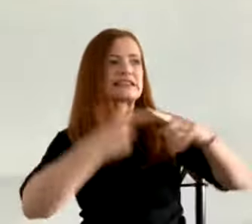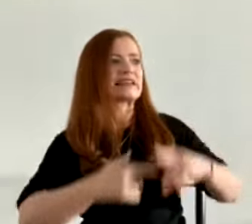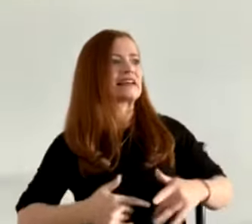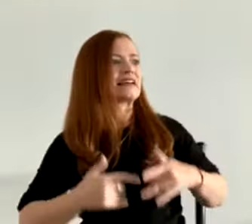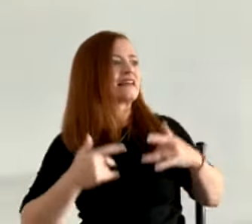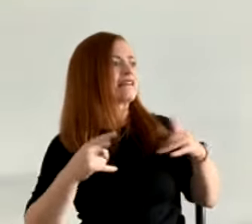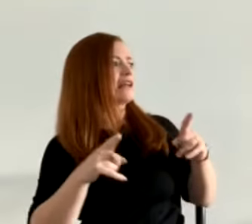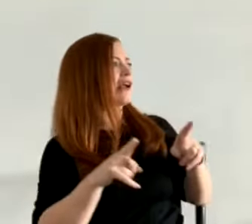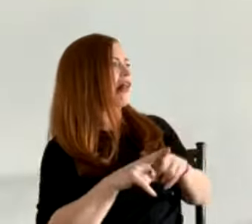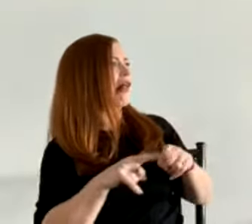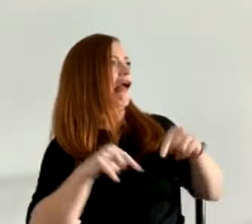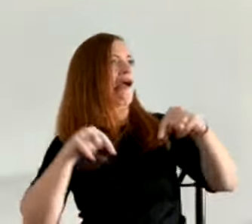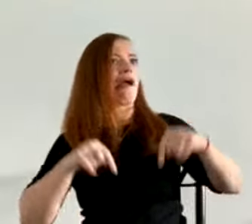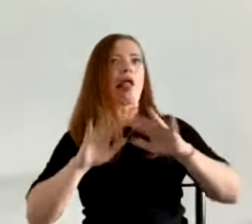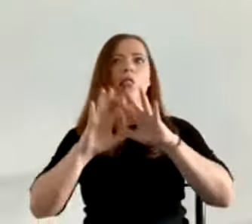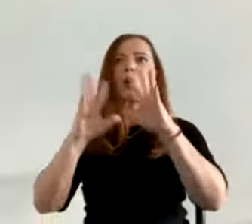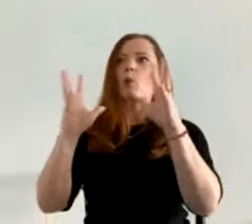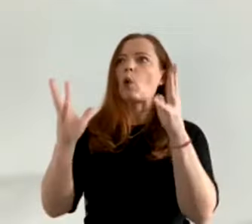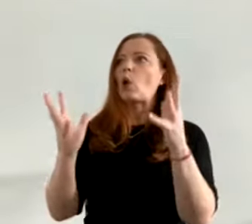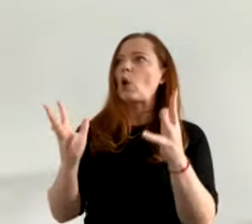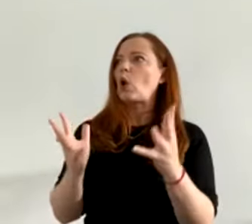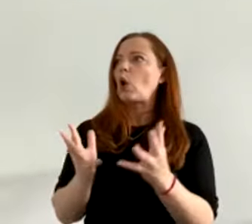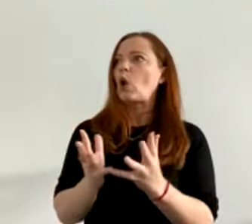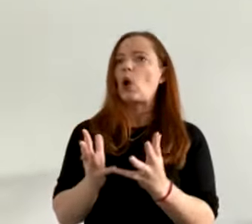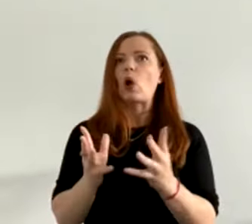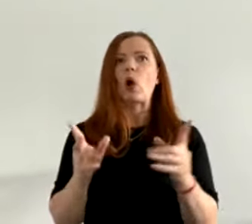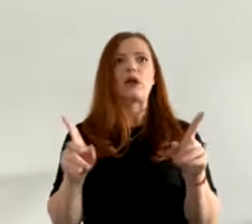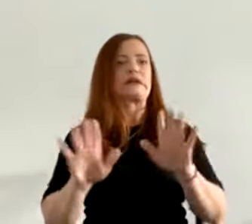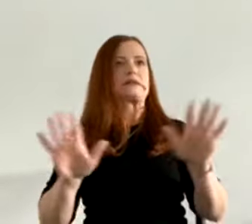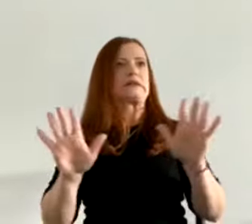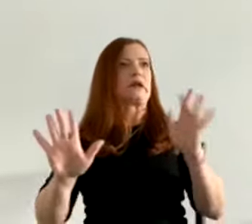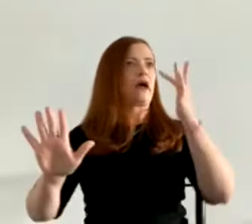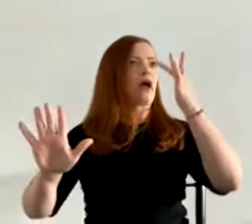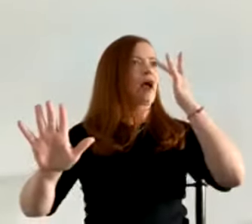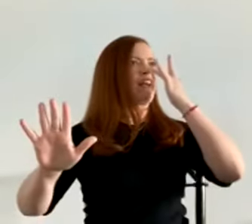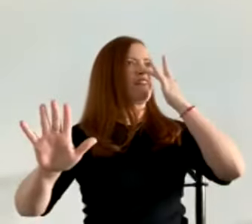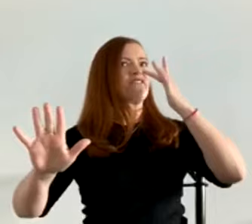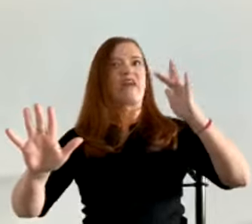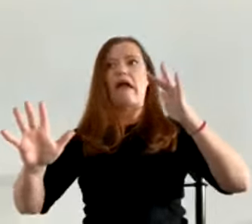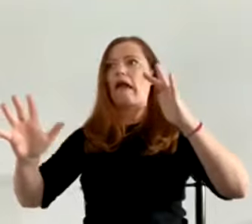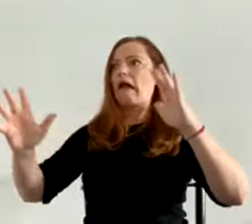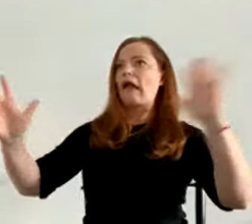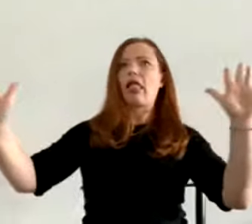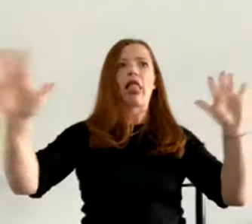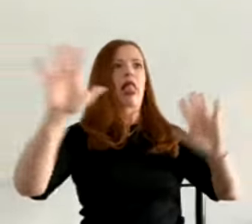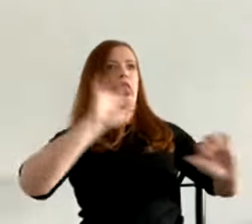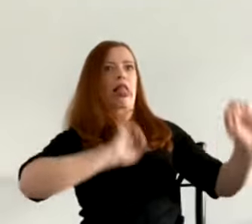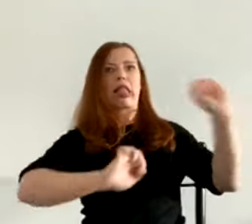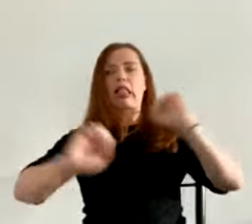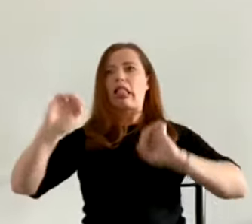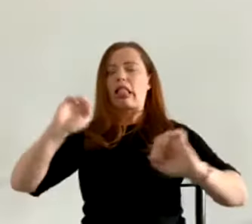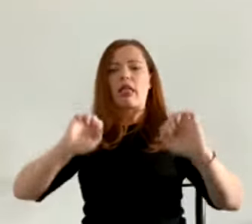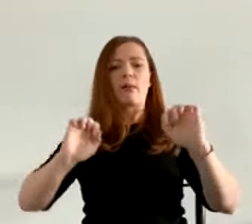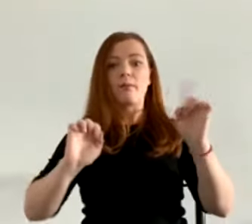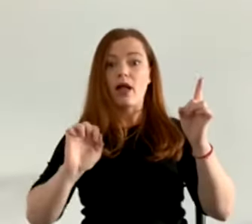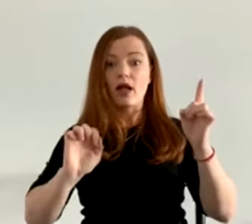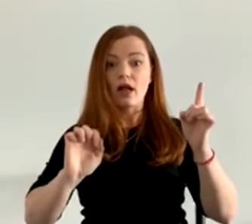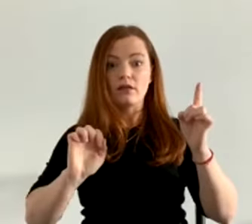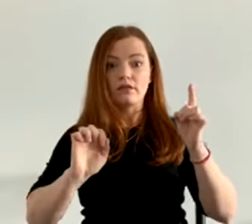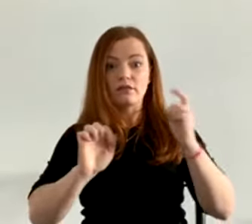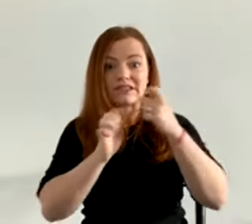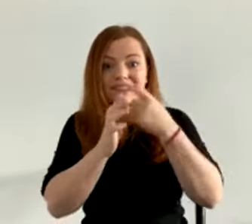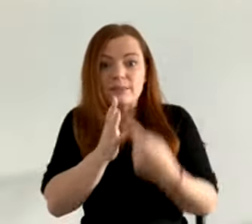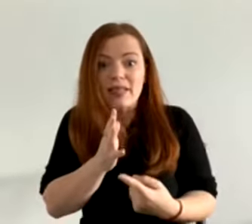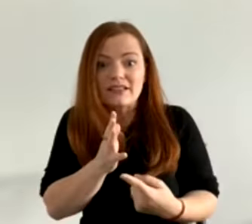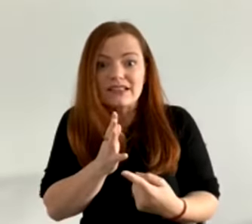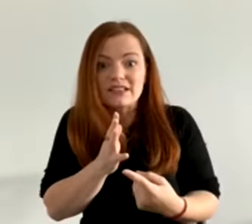slightly dystopia where everything is out of reach and inaccessible. But actually for a lot of people with disabilities, actually the world has